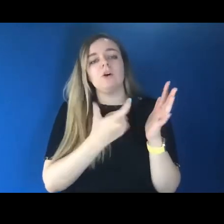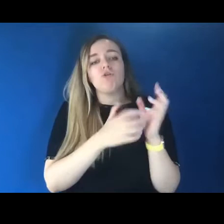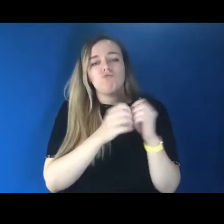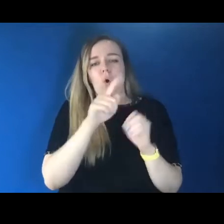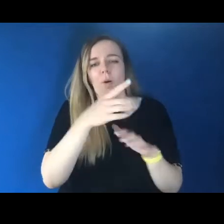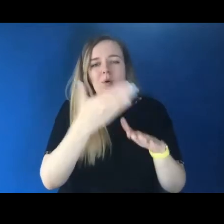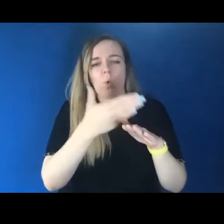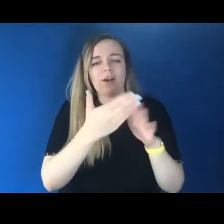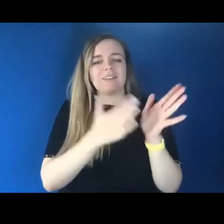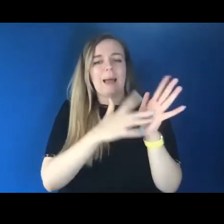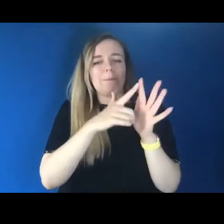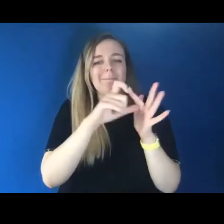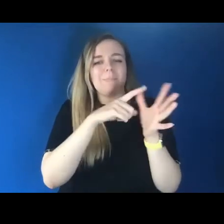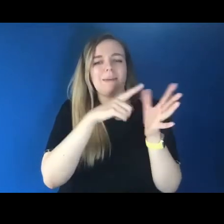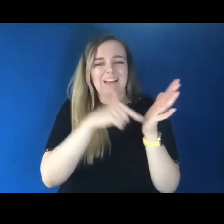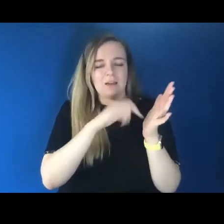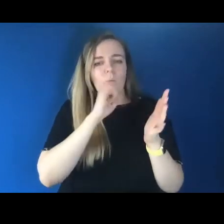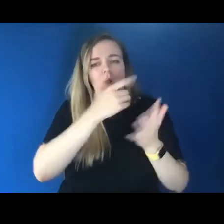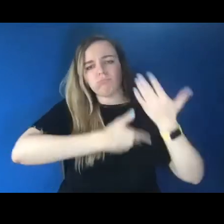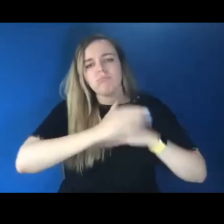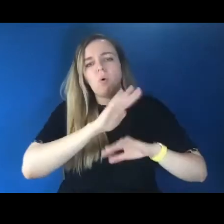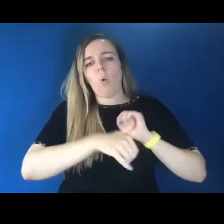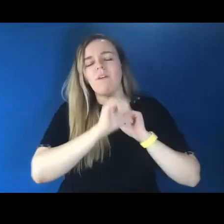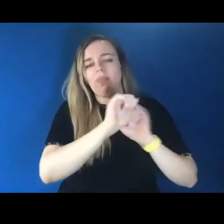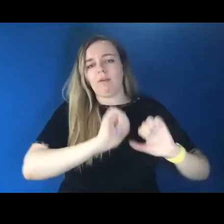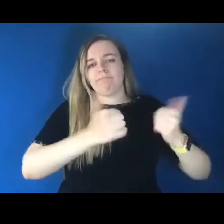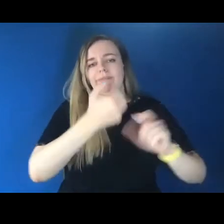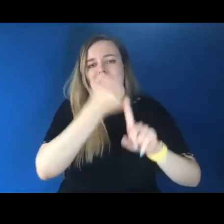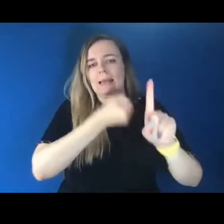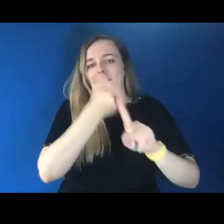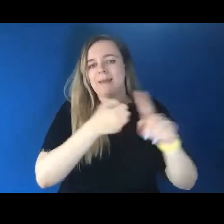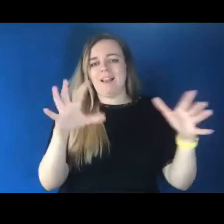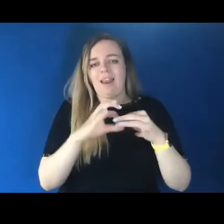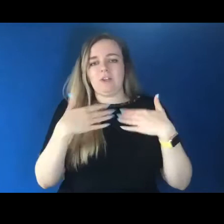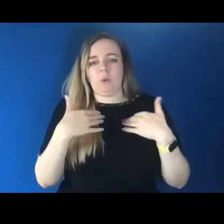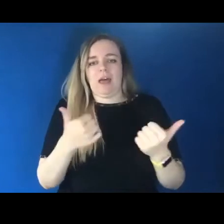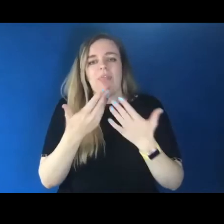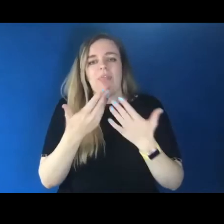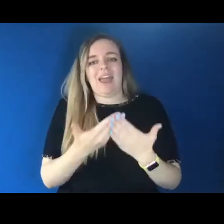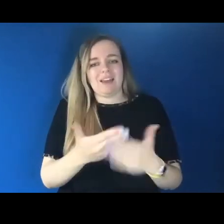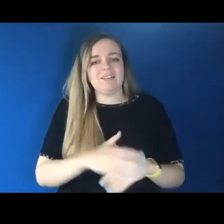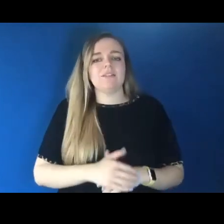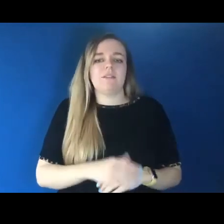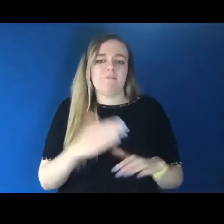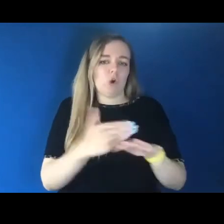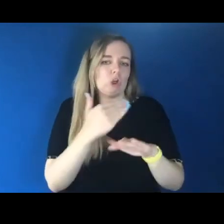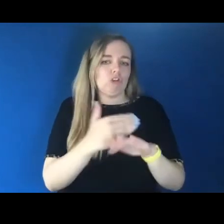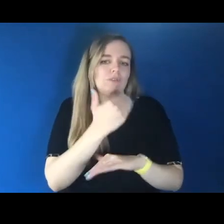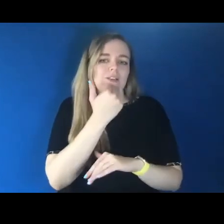at Medact and is going to tell us about their great campaigns around the health case for green jobs and a Green New Deal.